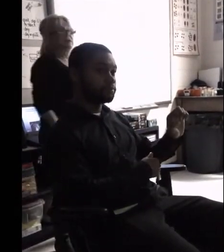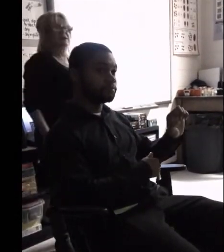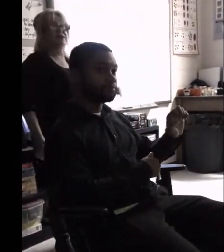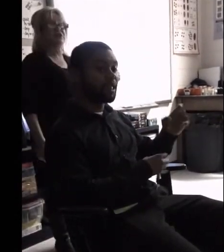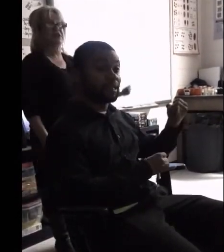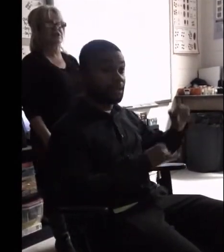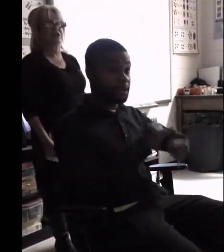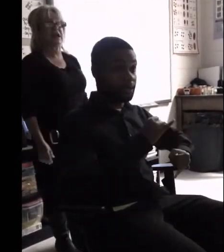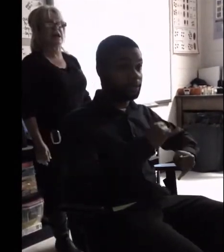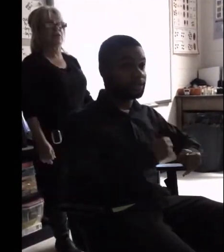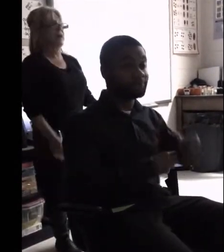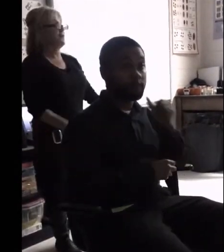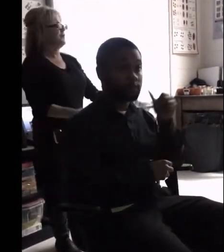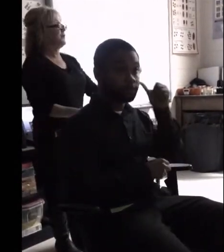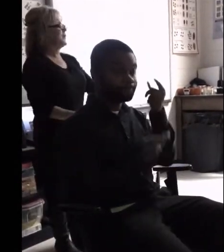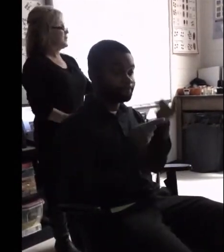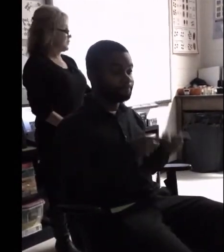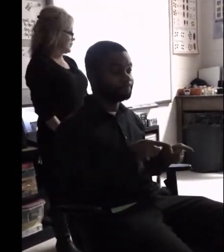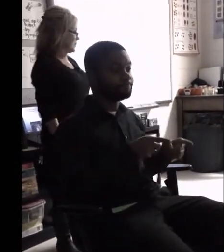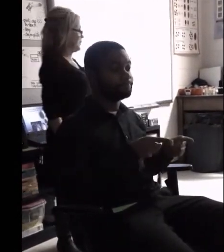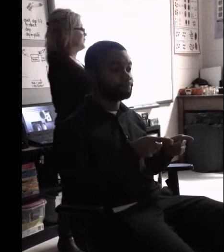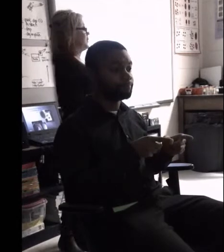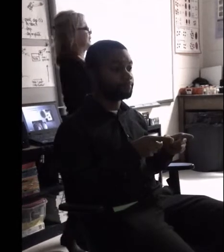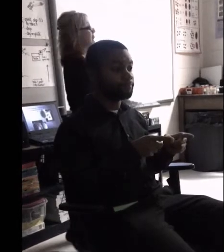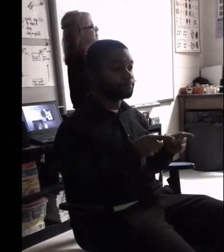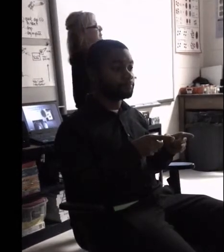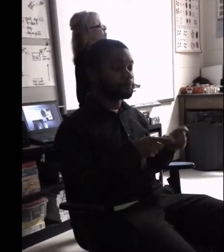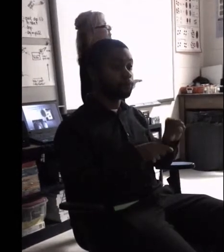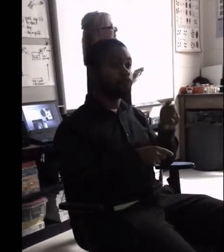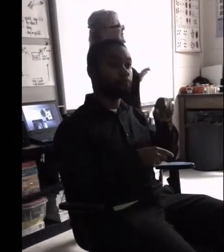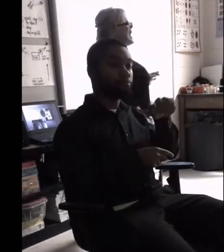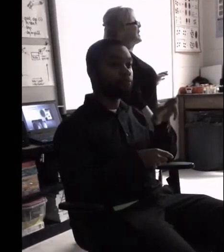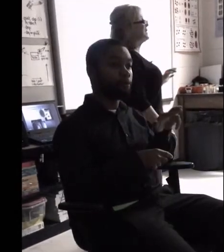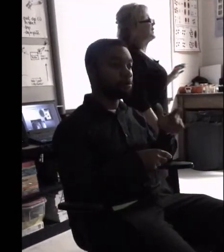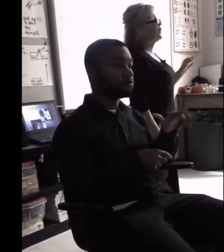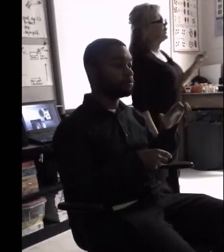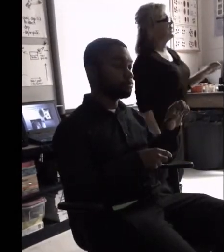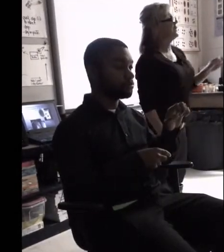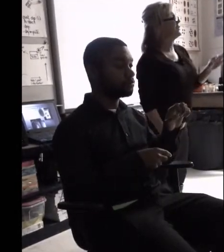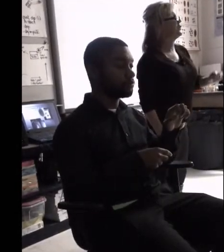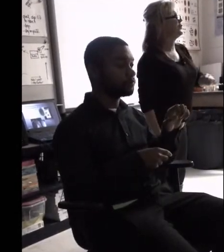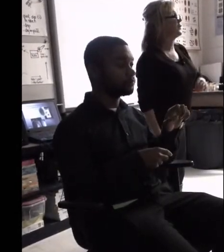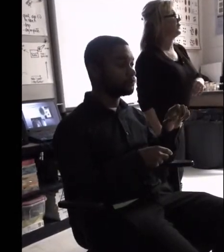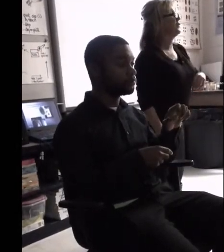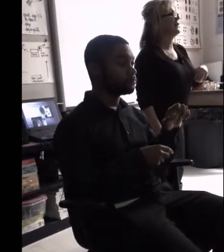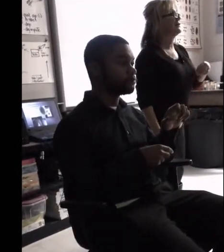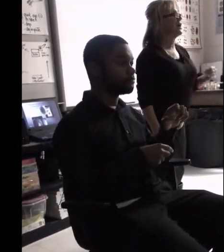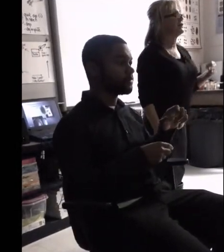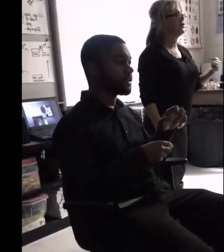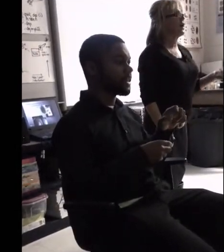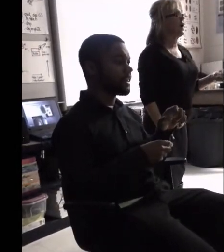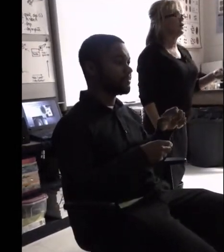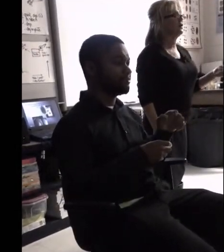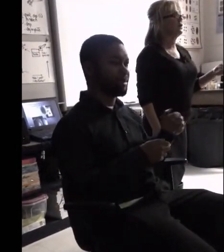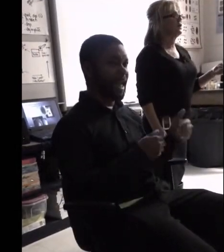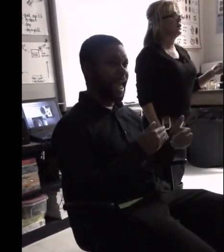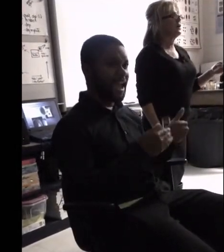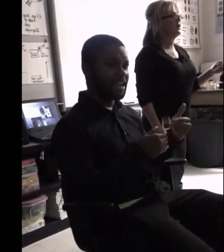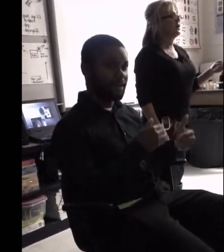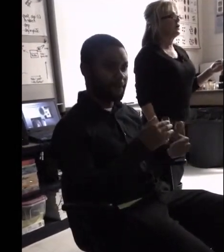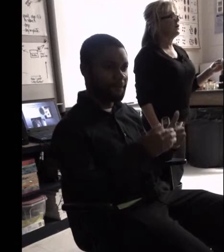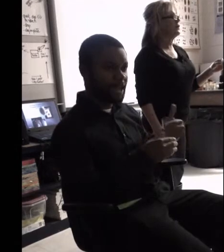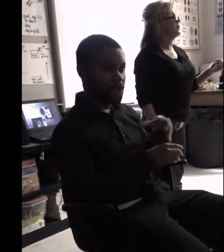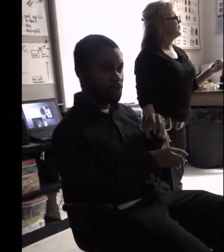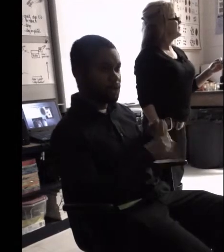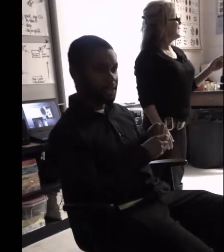lastly, we did this yesterday, super glue fuming. Also, what is the active ingredient in super glue that it's also called? It's that C